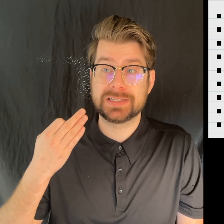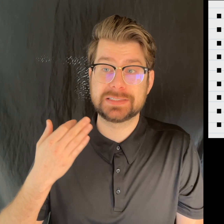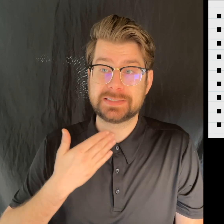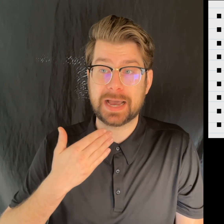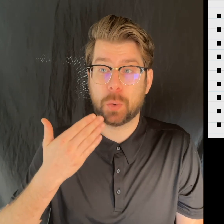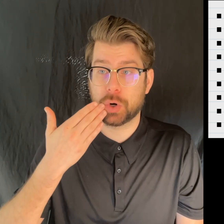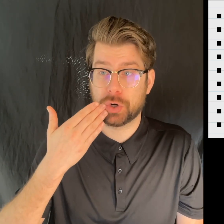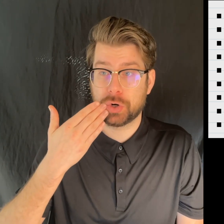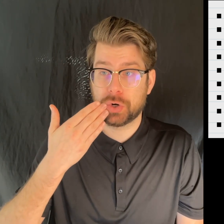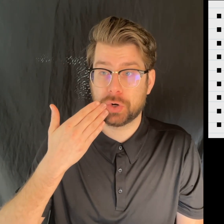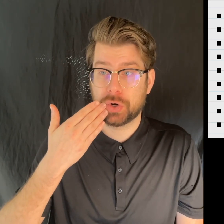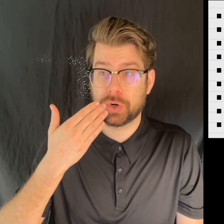sour.